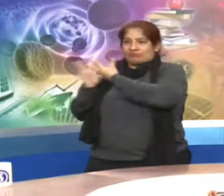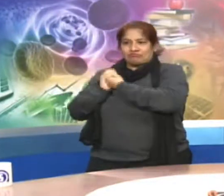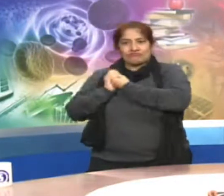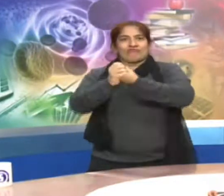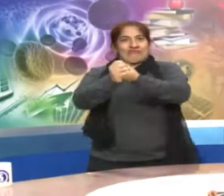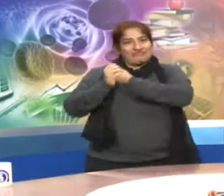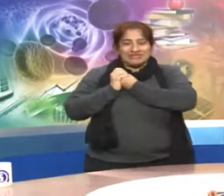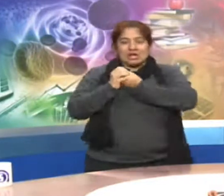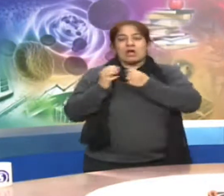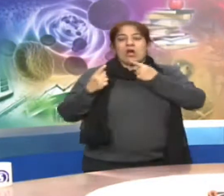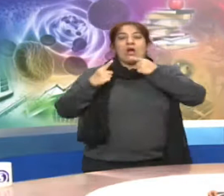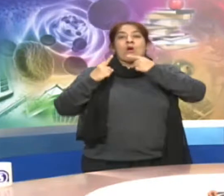What does it mean? It means